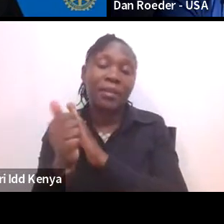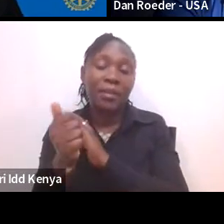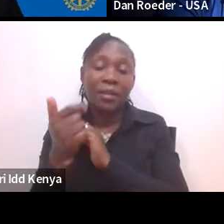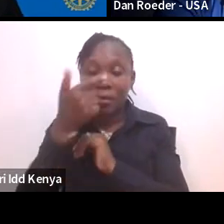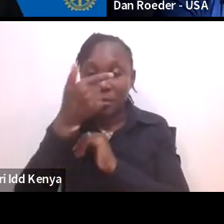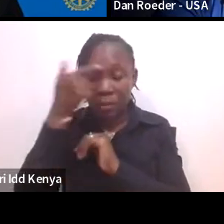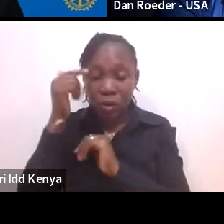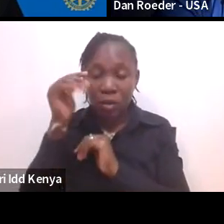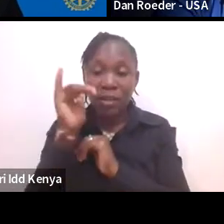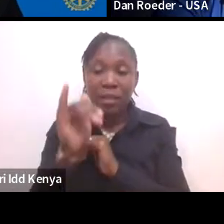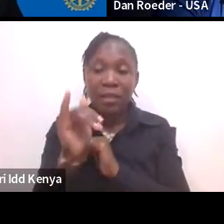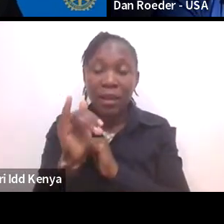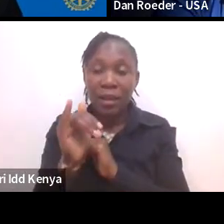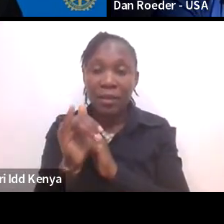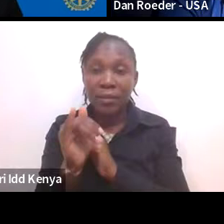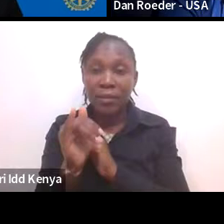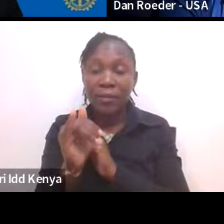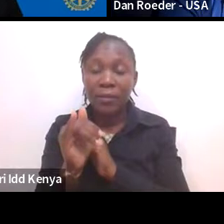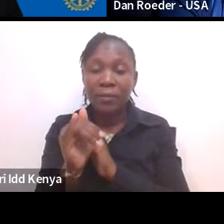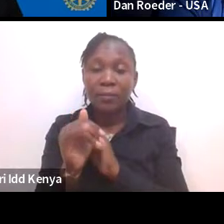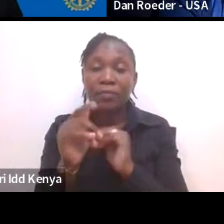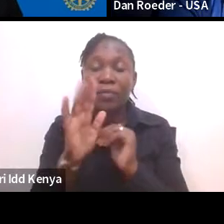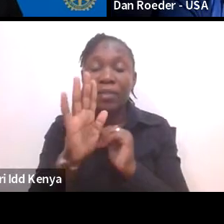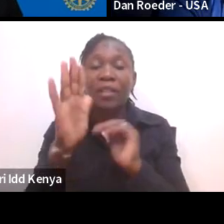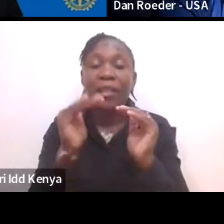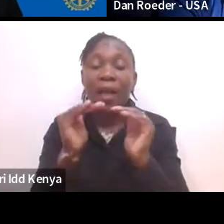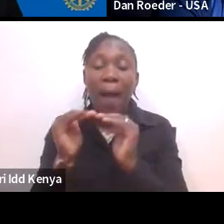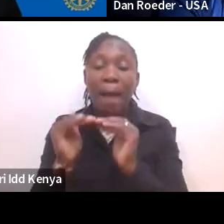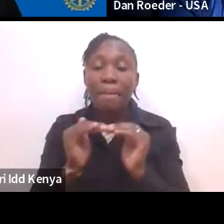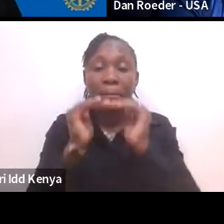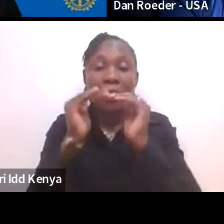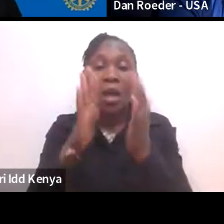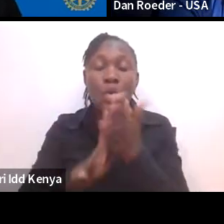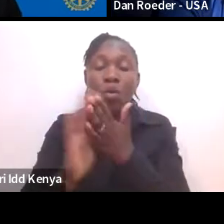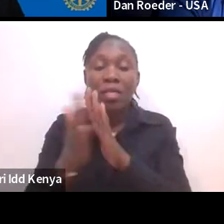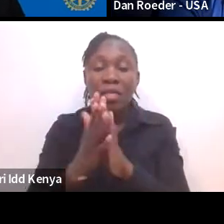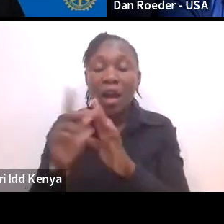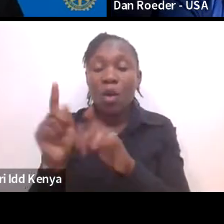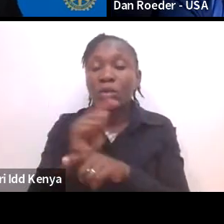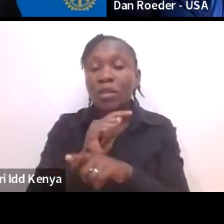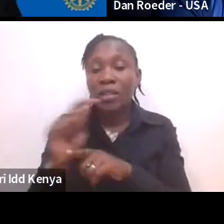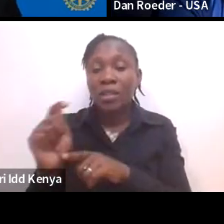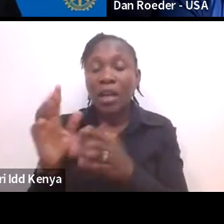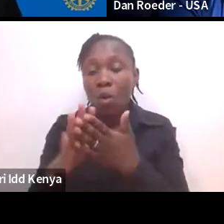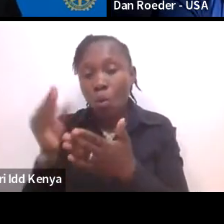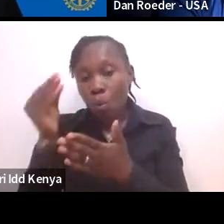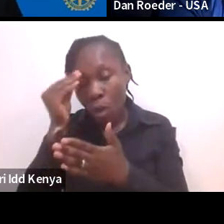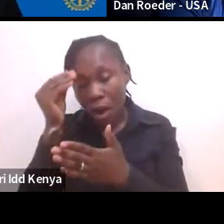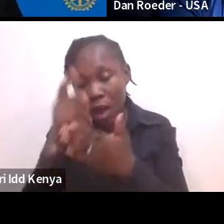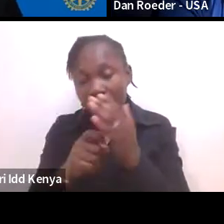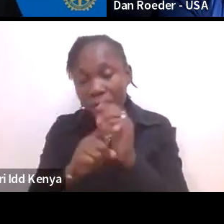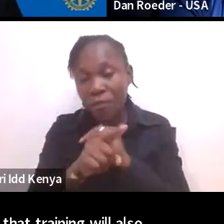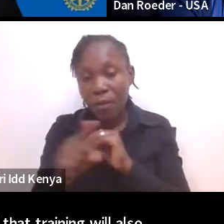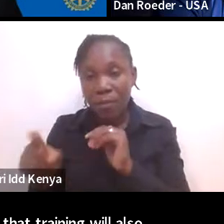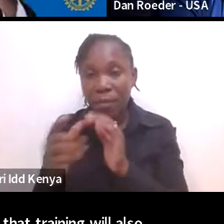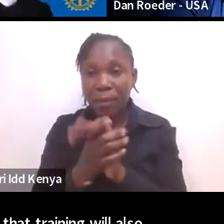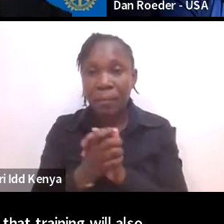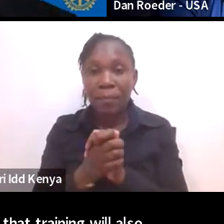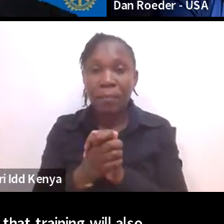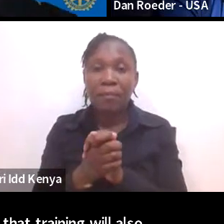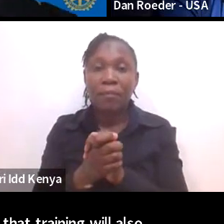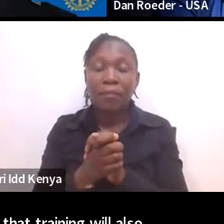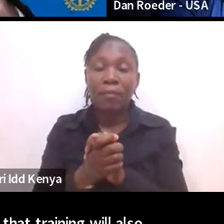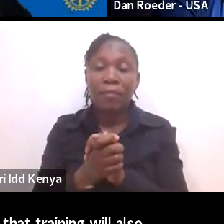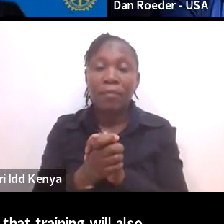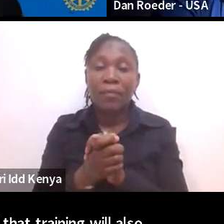will also, their peers who might not have had that training will also learn from them. And, these skills,